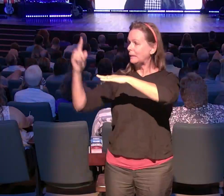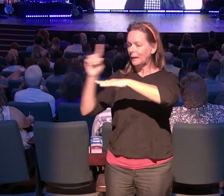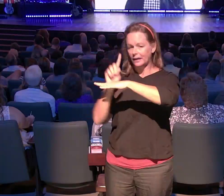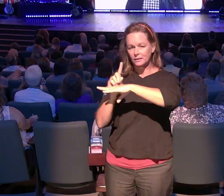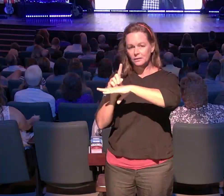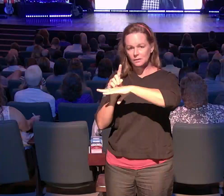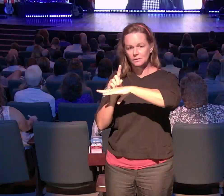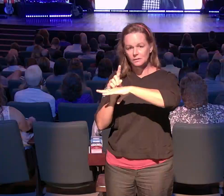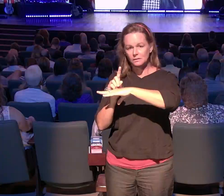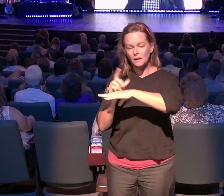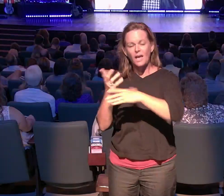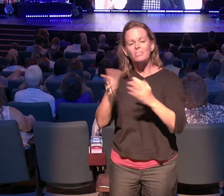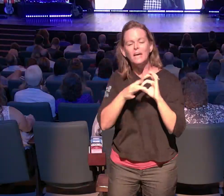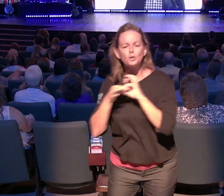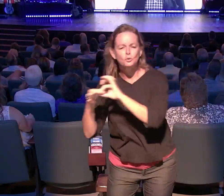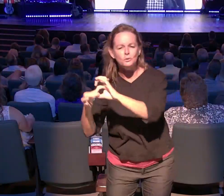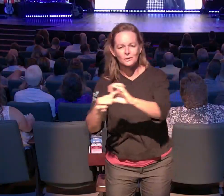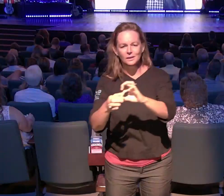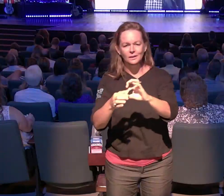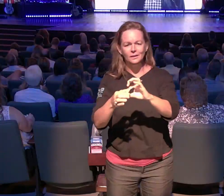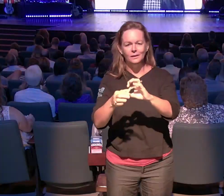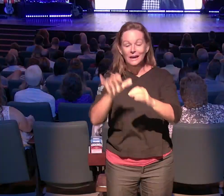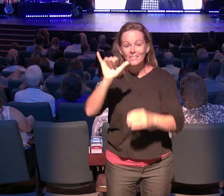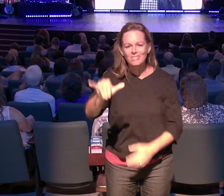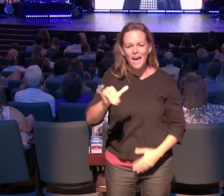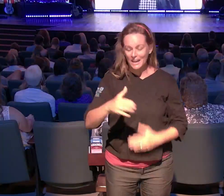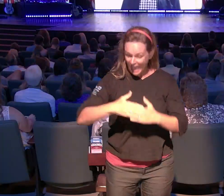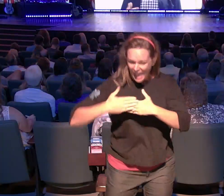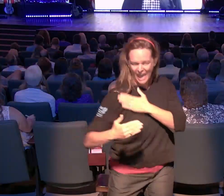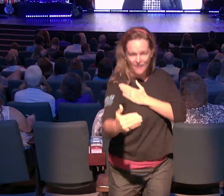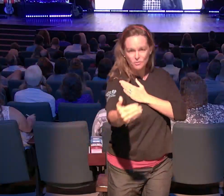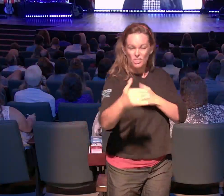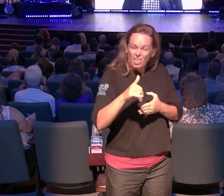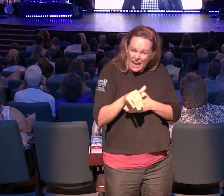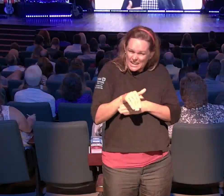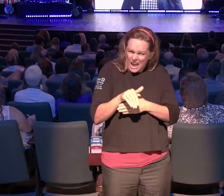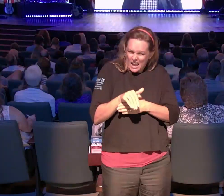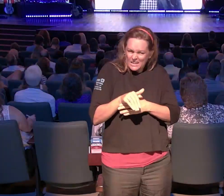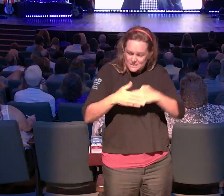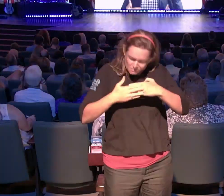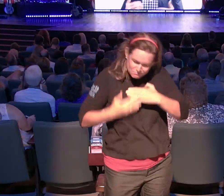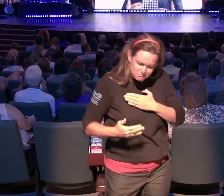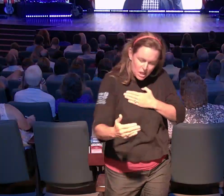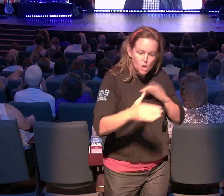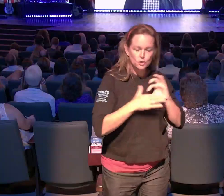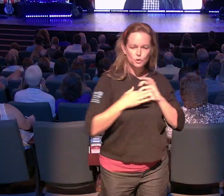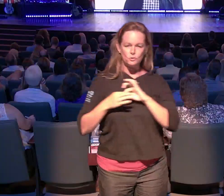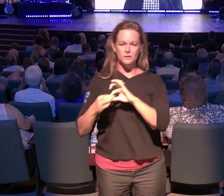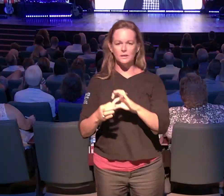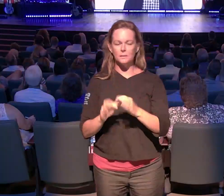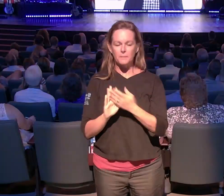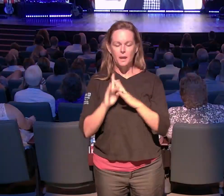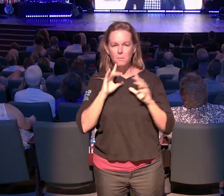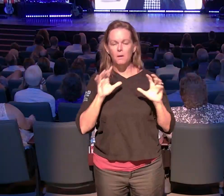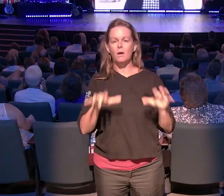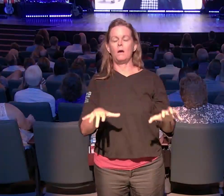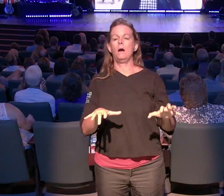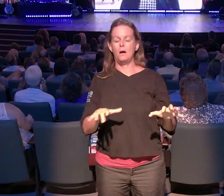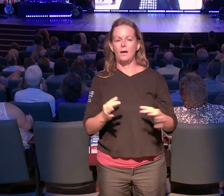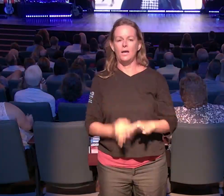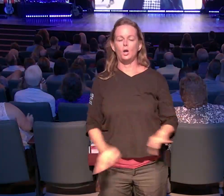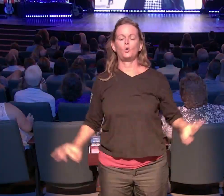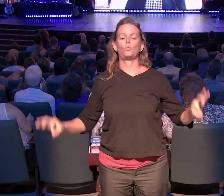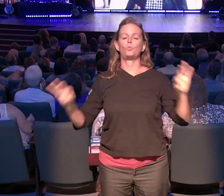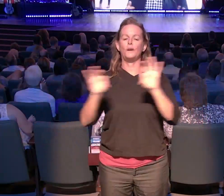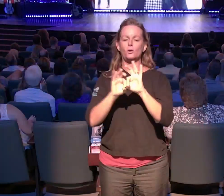city of Jerusalem and the world was never the same again. See, our unity is critical to our mission. Let me remind